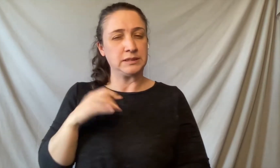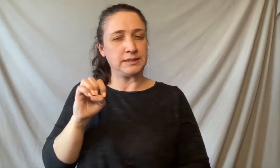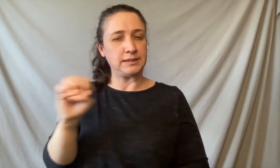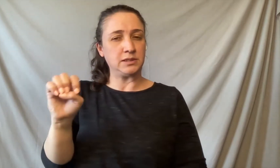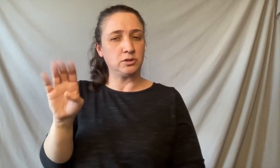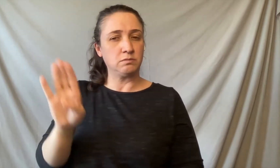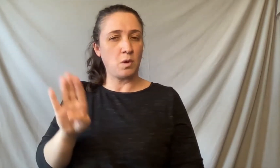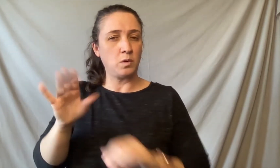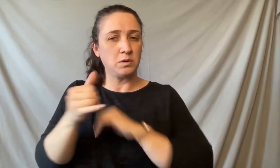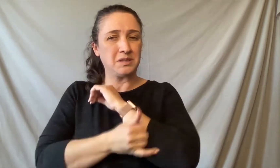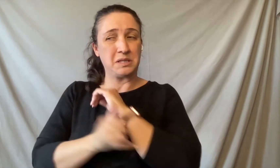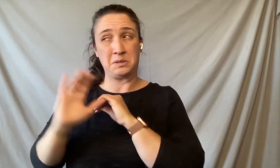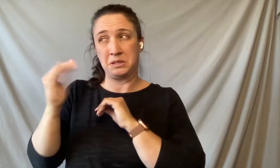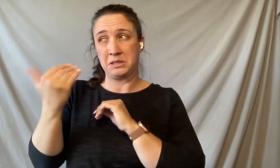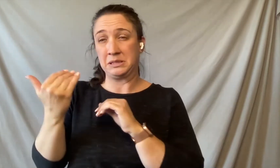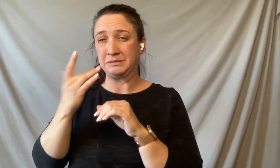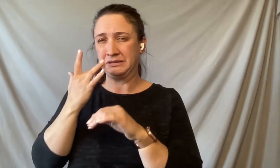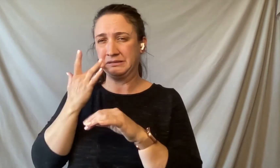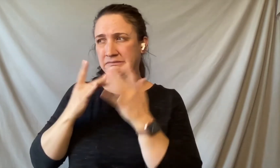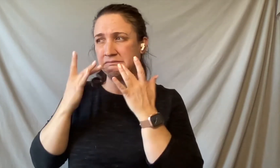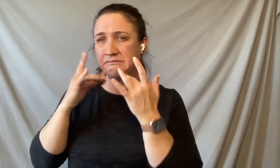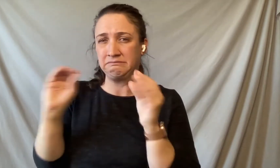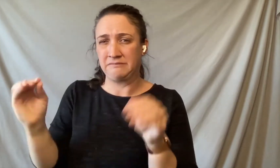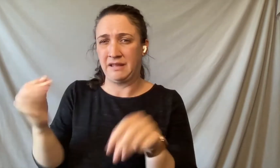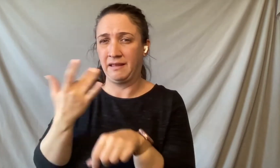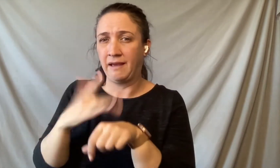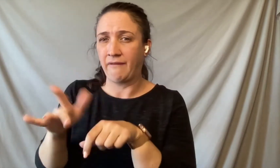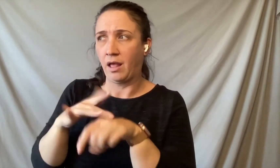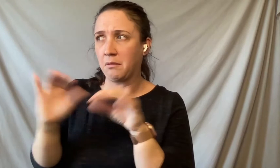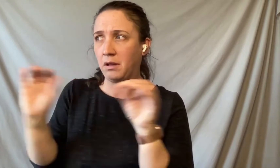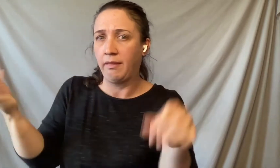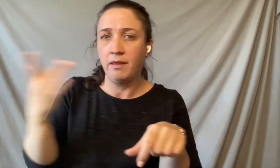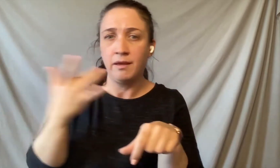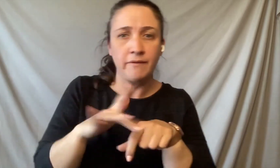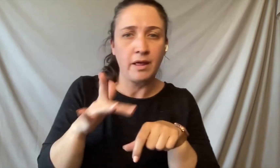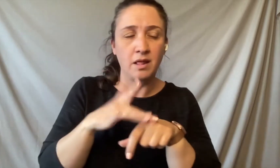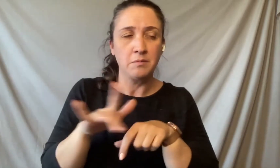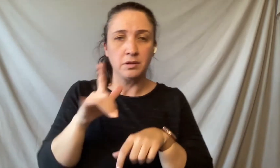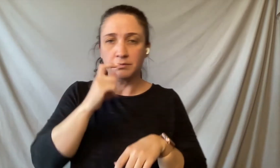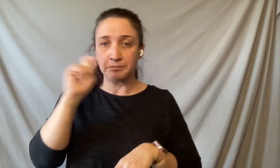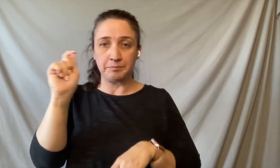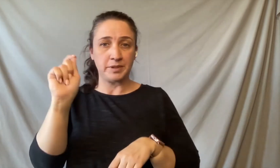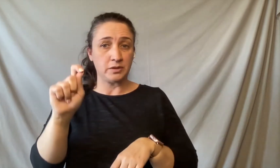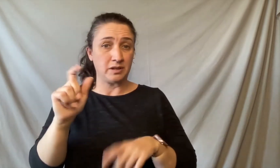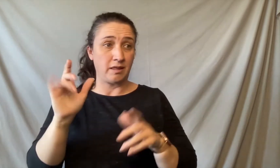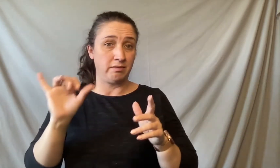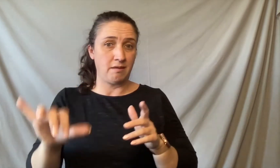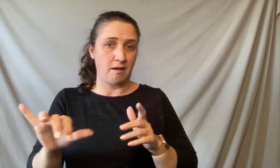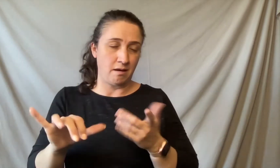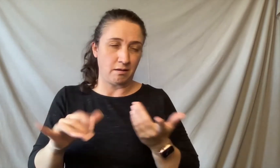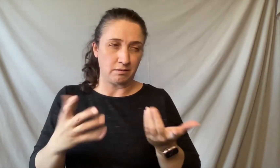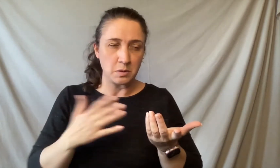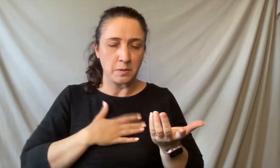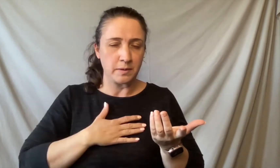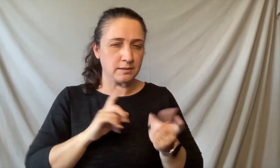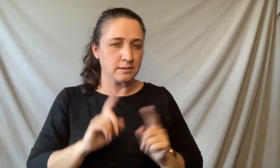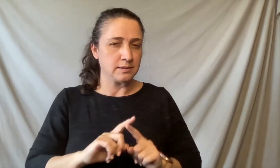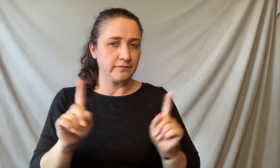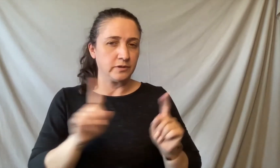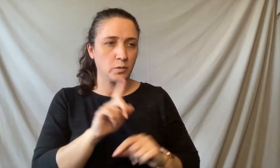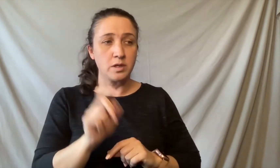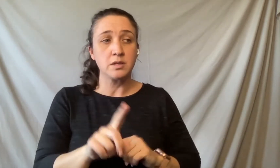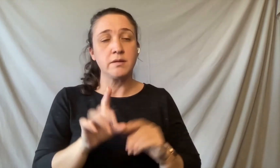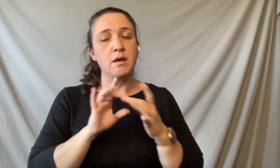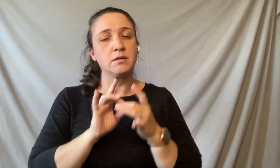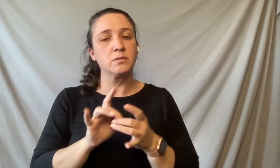of available rentals, period. And so that's a different question. That's more of a development